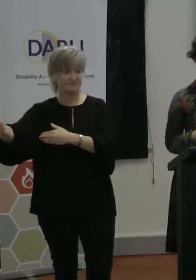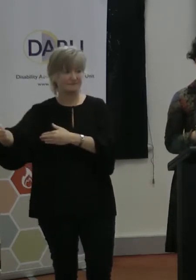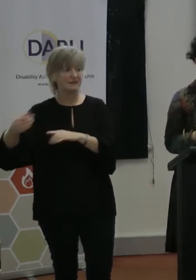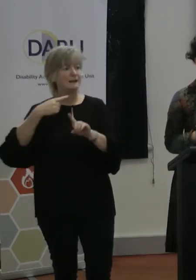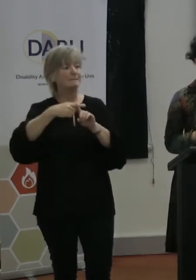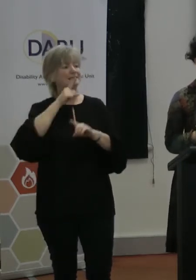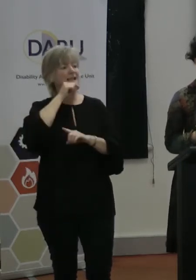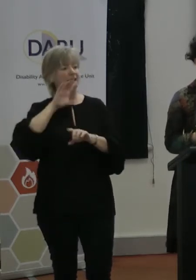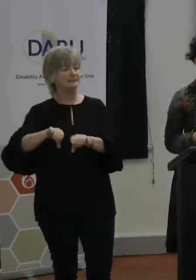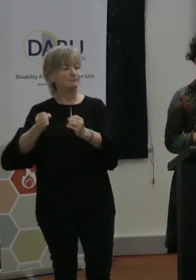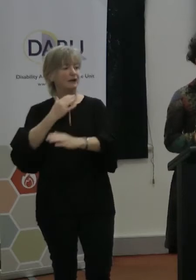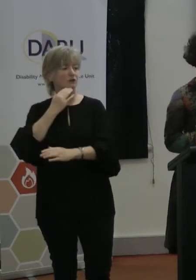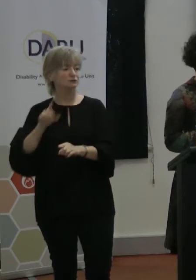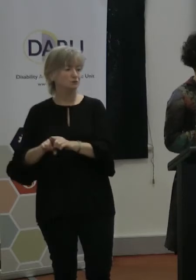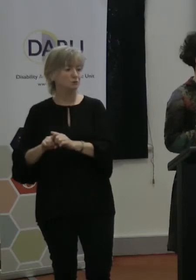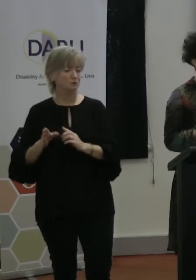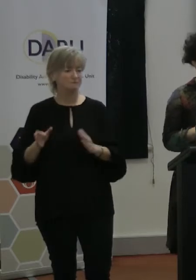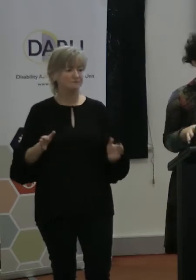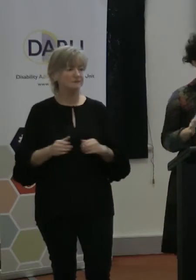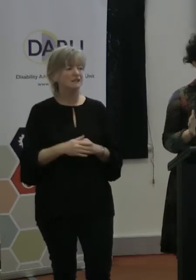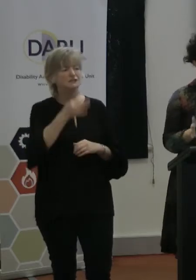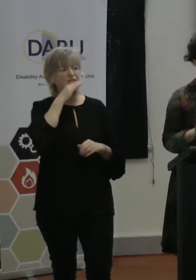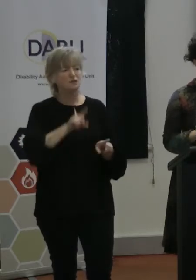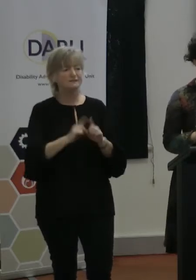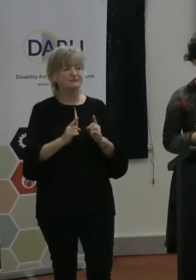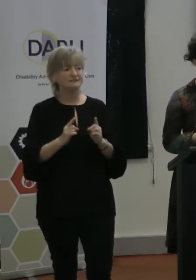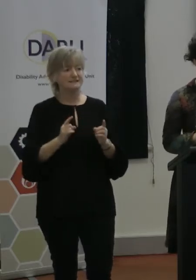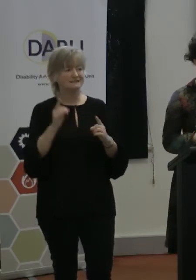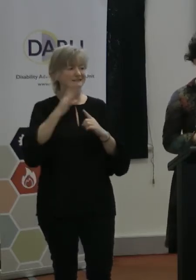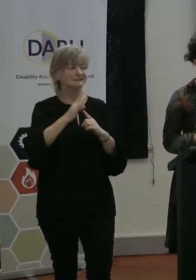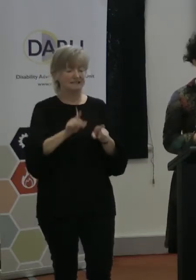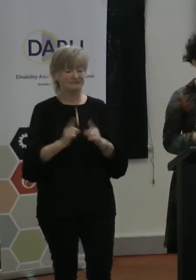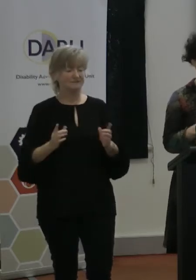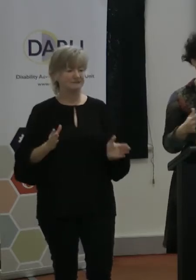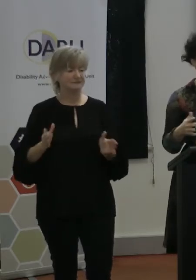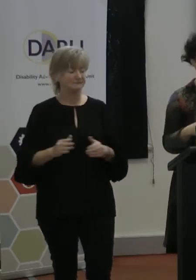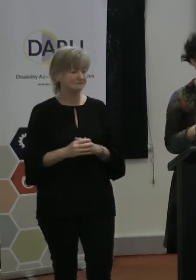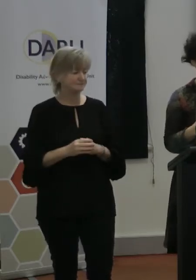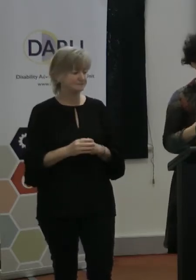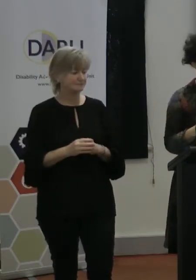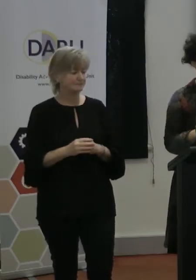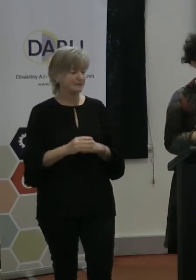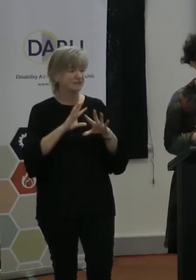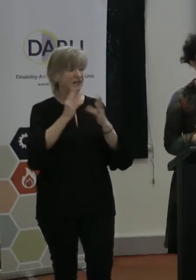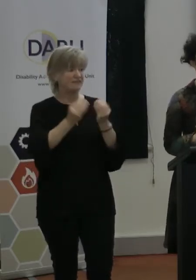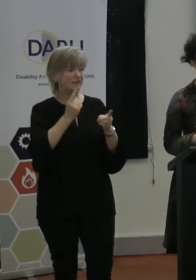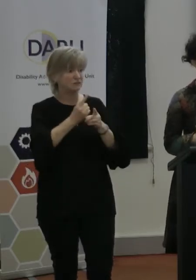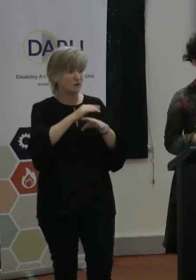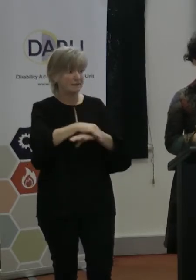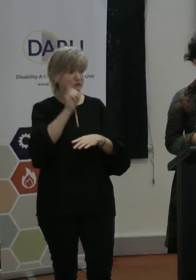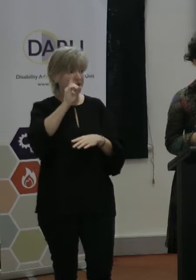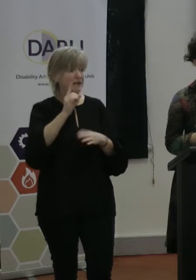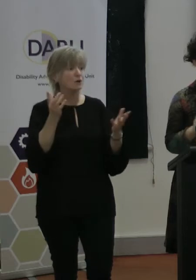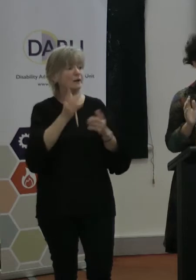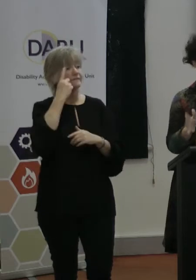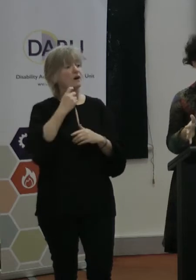break costs as well. So they're just a few of the kind of key distinctions. And just to say, everything I'm talking to you today is available on